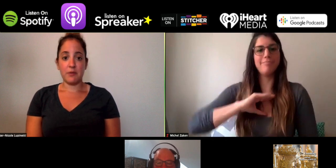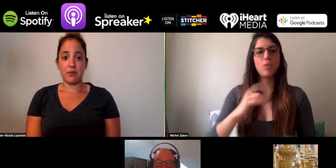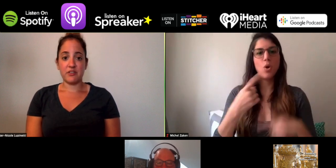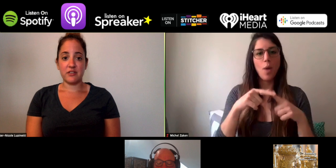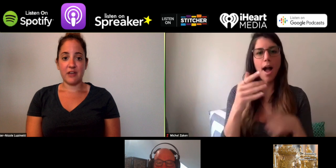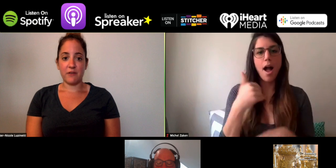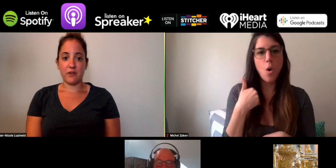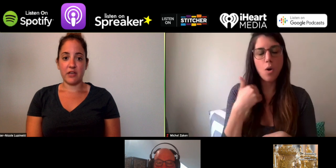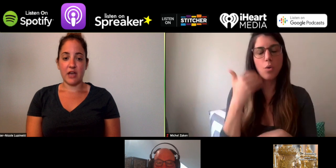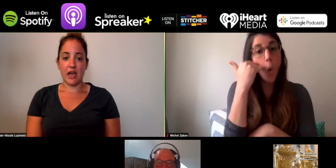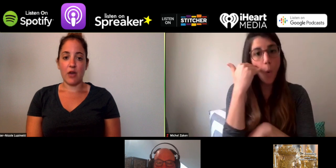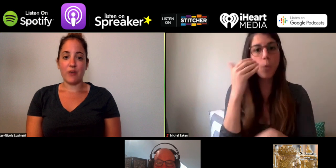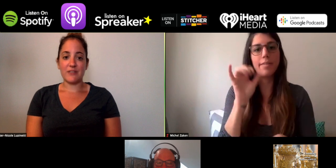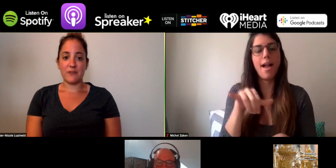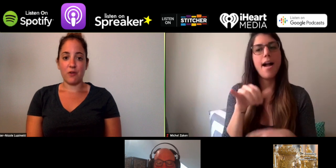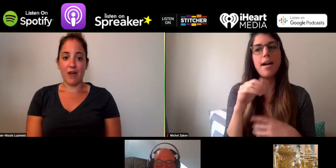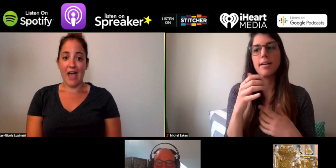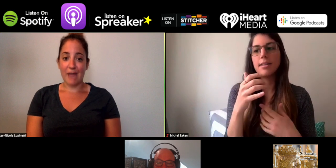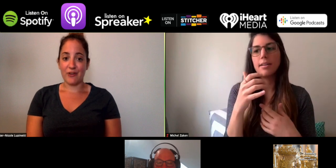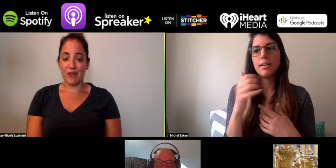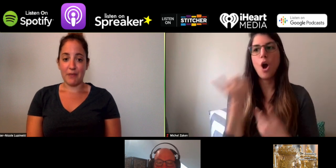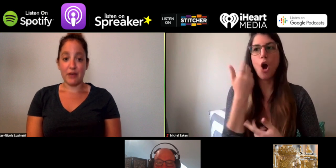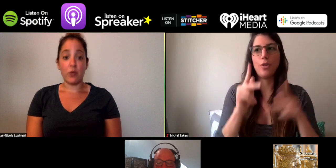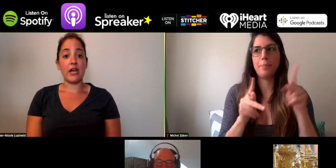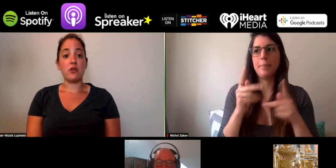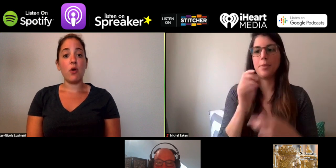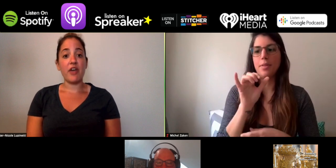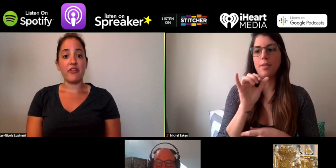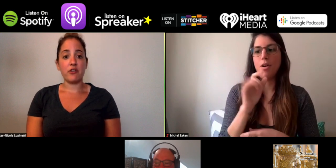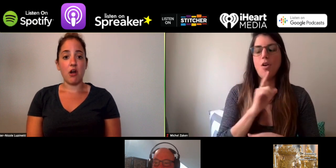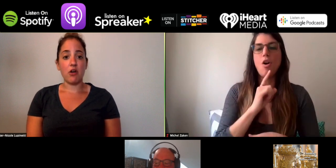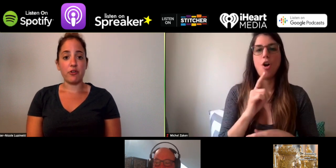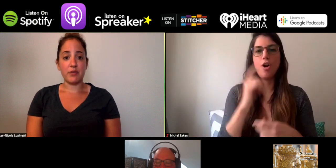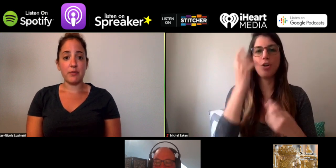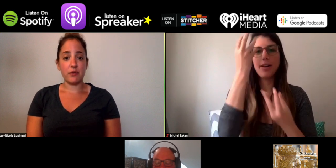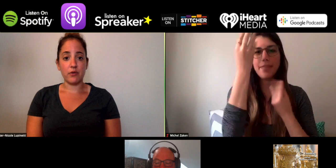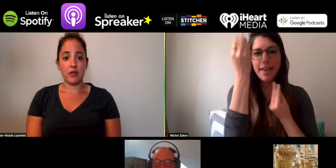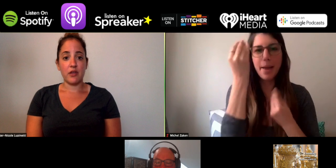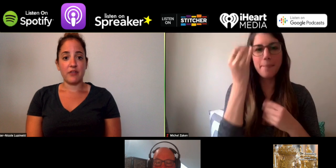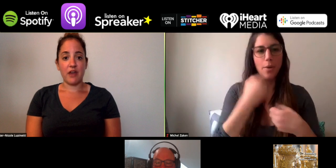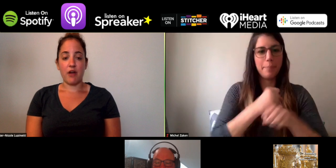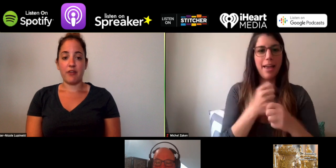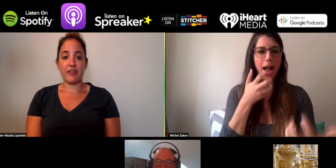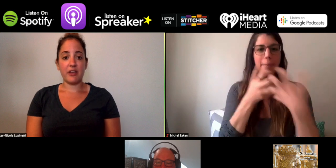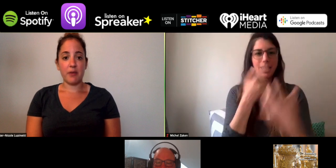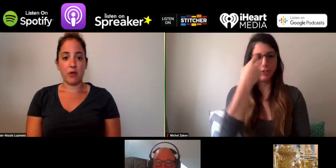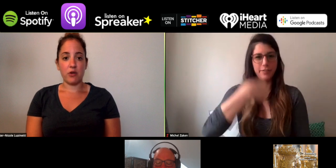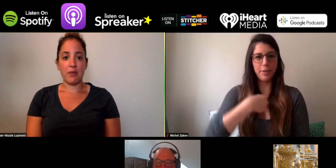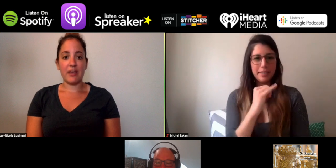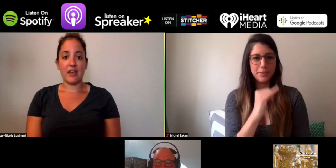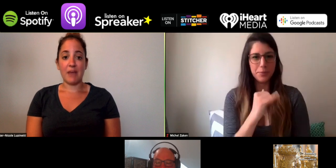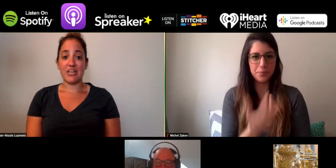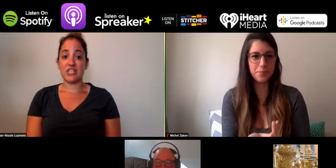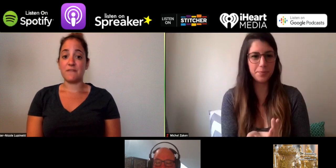For me personally, I feel like I always feel a lot happier, a lot better when I know that there are other people that are thinking about,